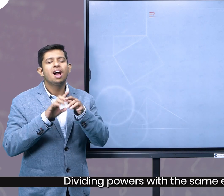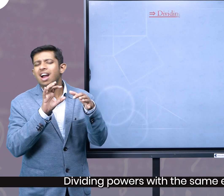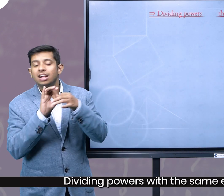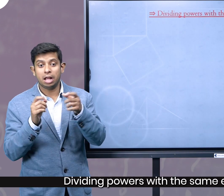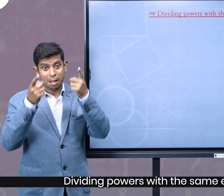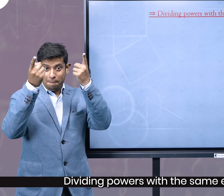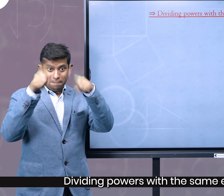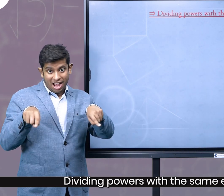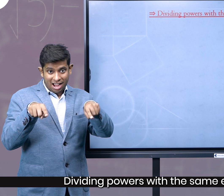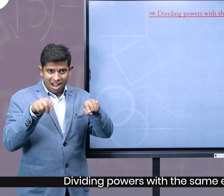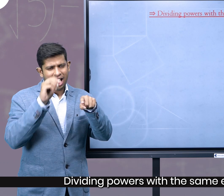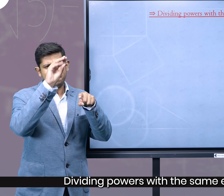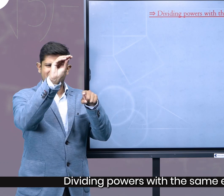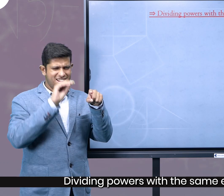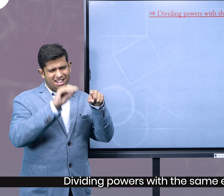Dividing powers with the same exponents.